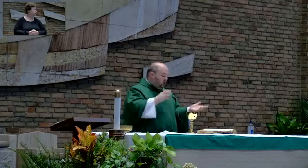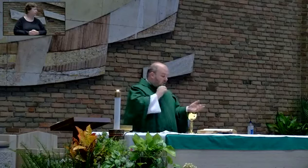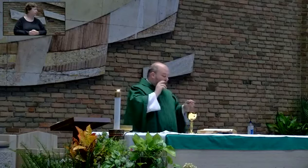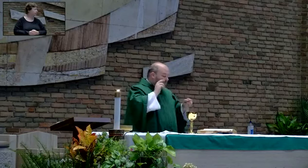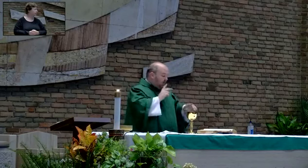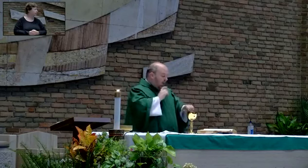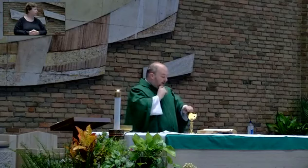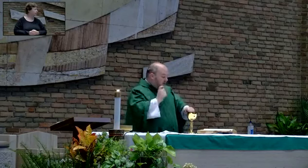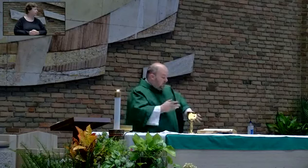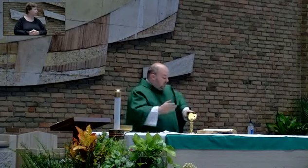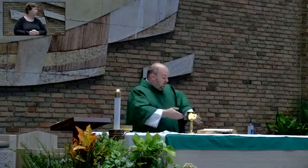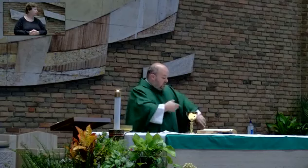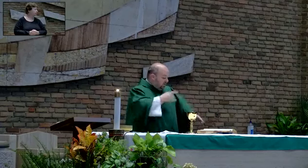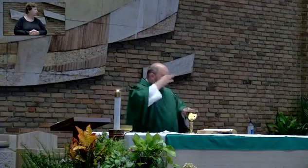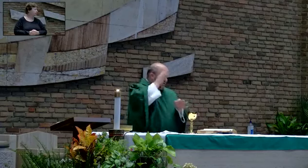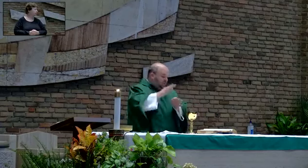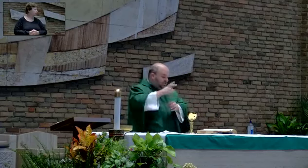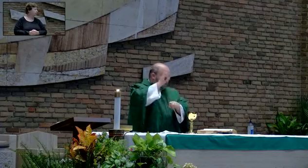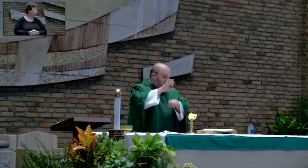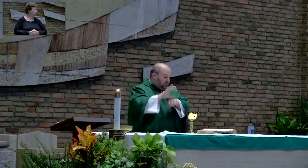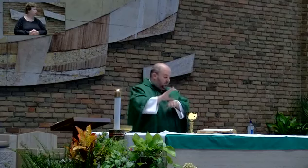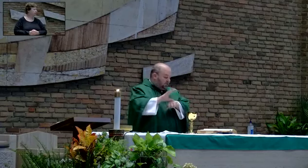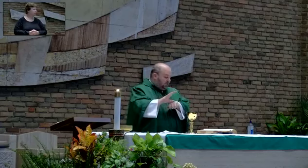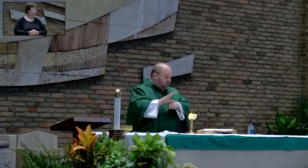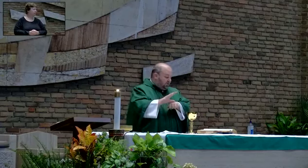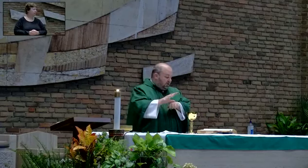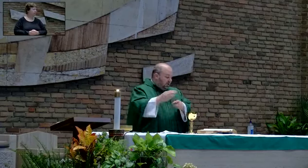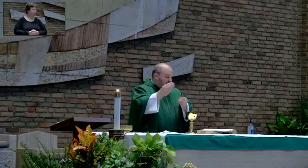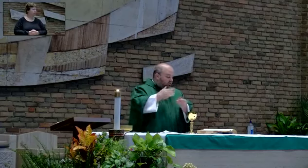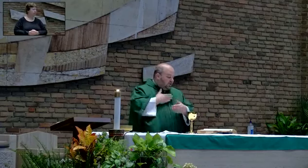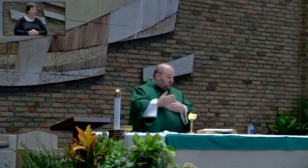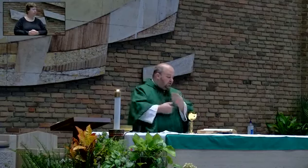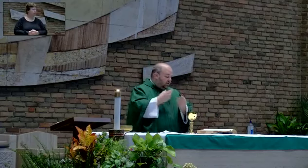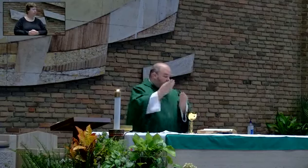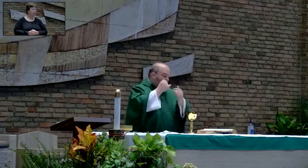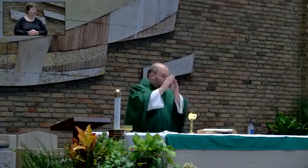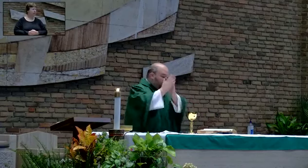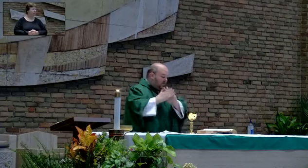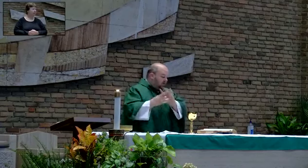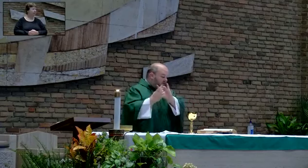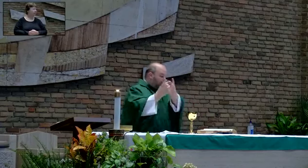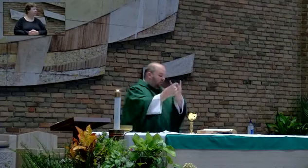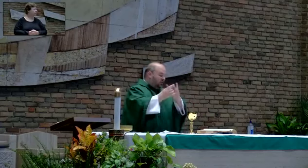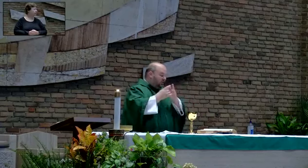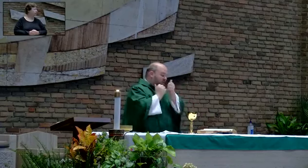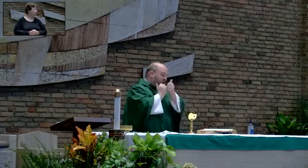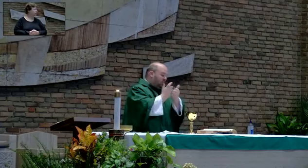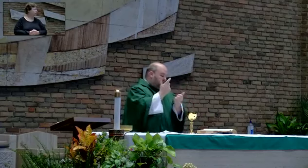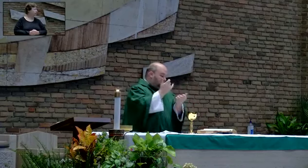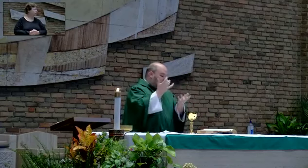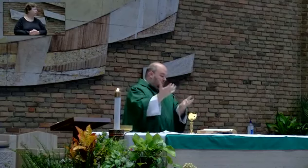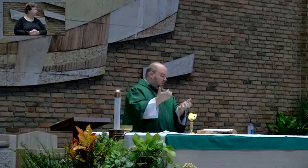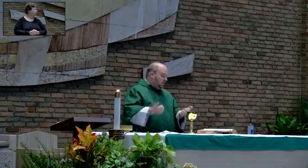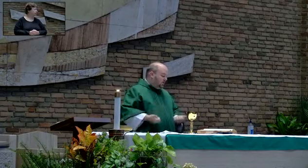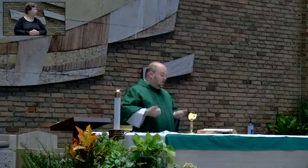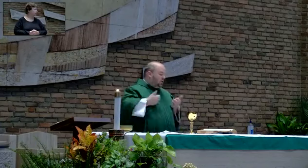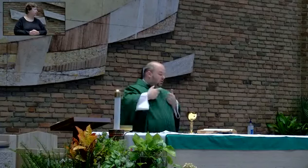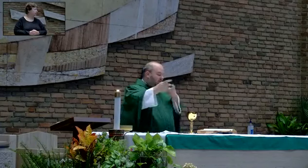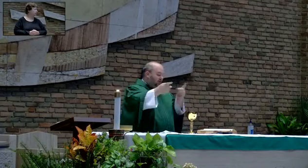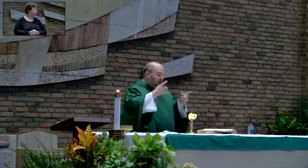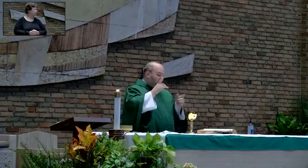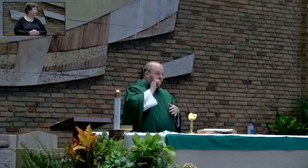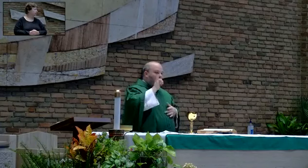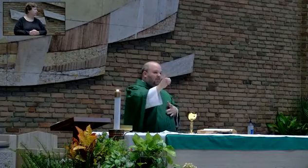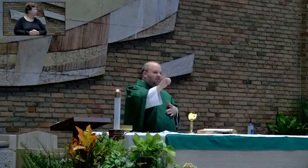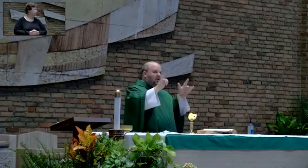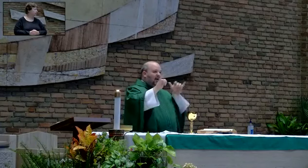you." Look not on our sins, but on the faith of your church, and graciously grant her peace and unity in accordance with your will, who